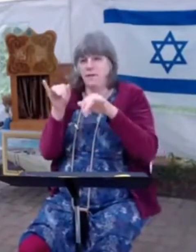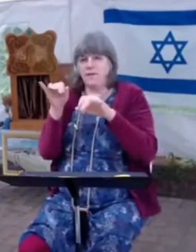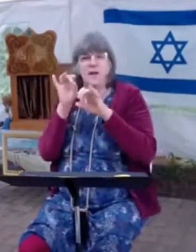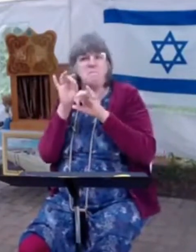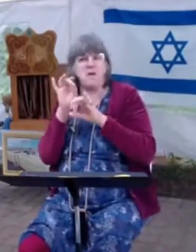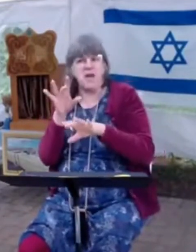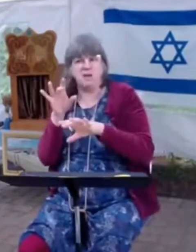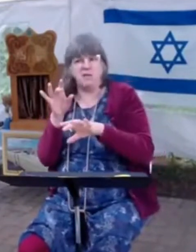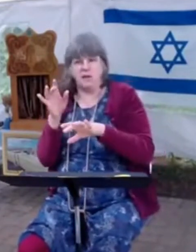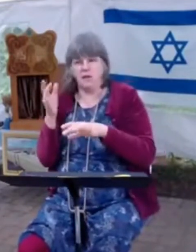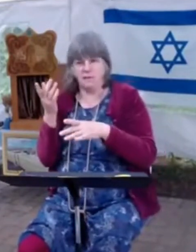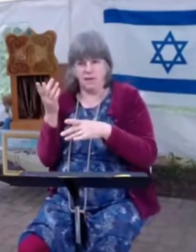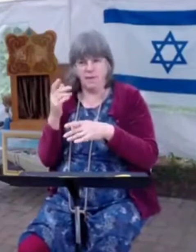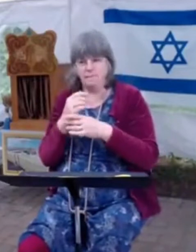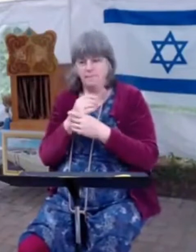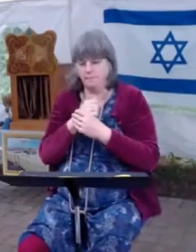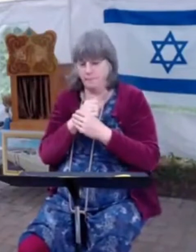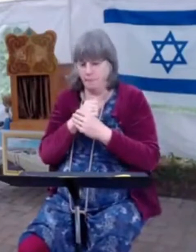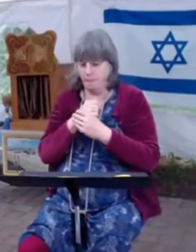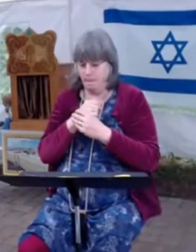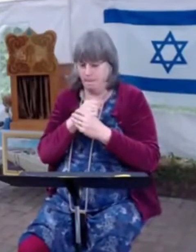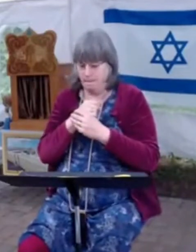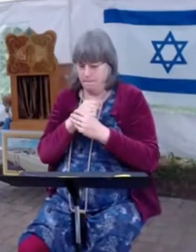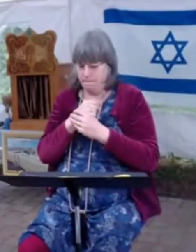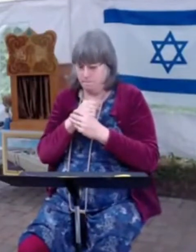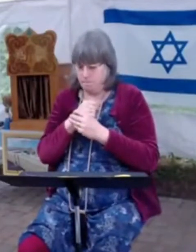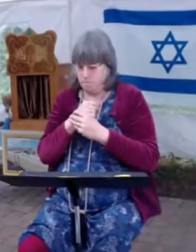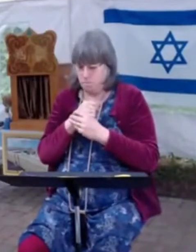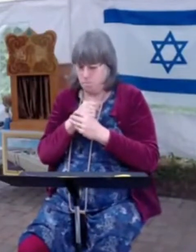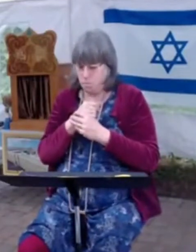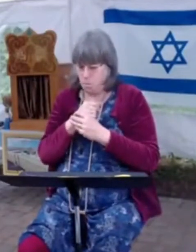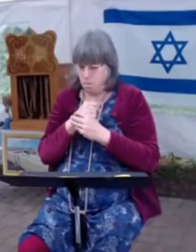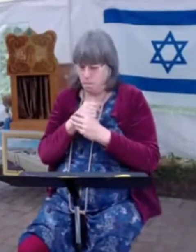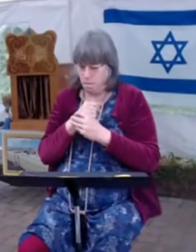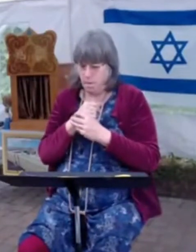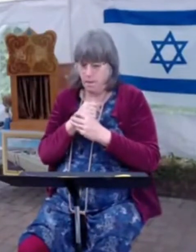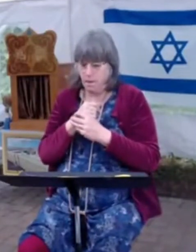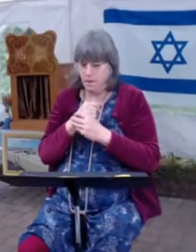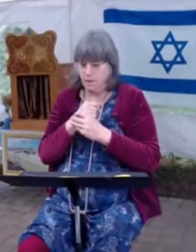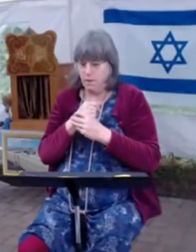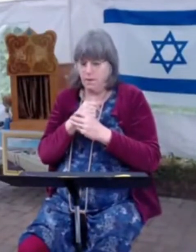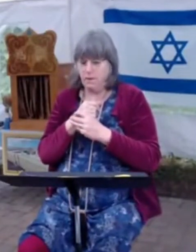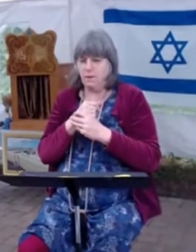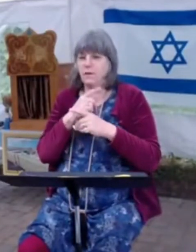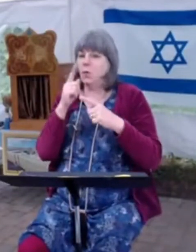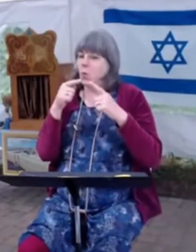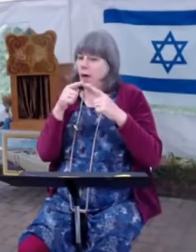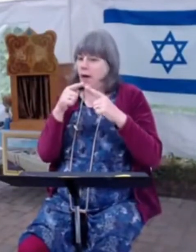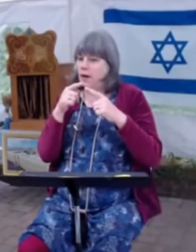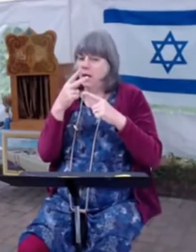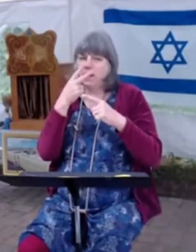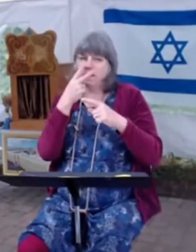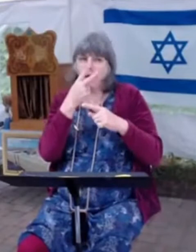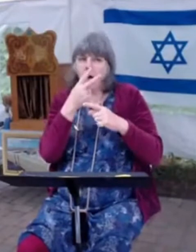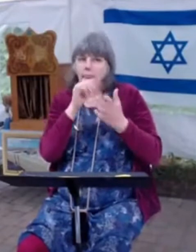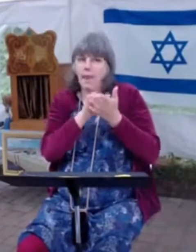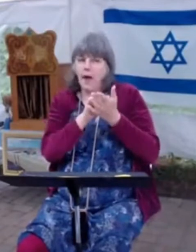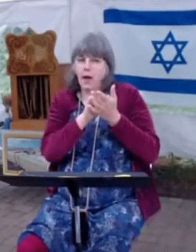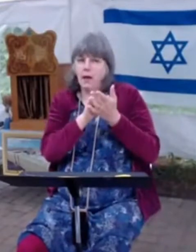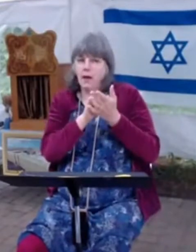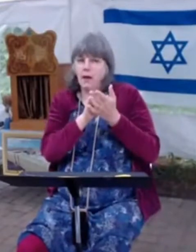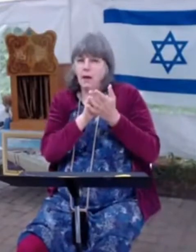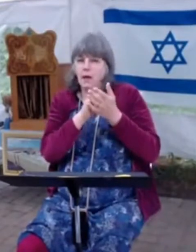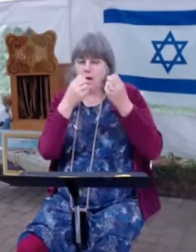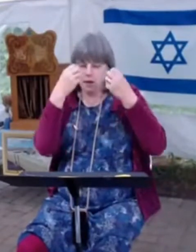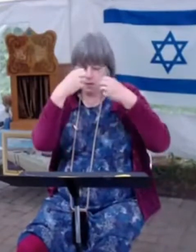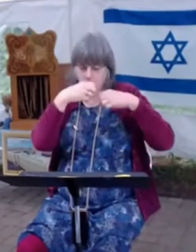story before Darth Vader. So when he saw that, what did he do? He let go